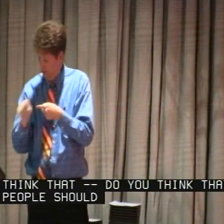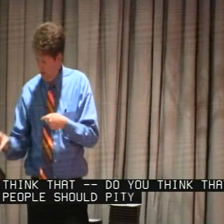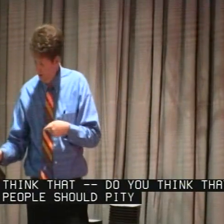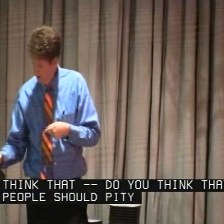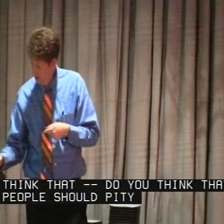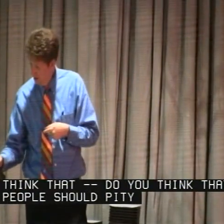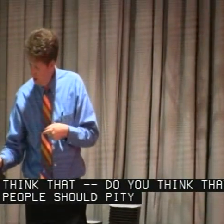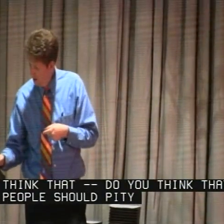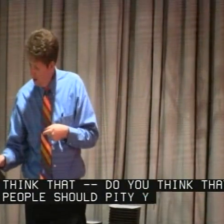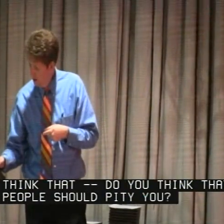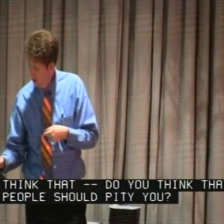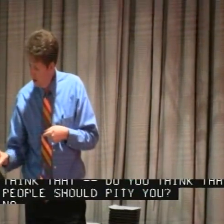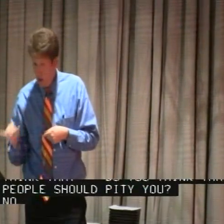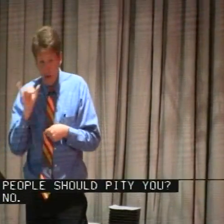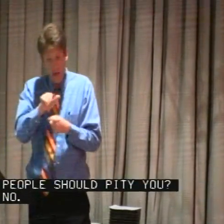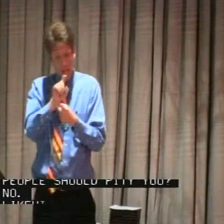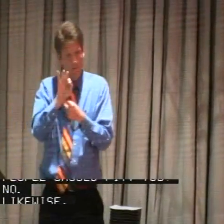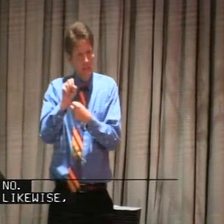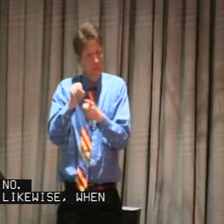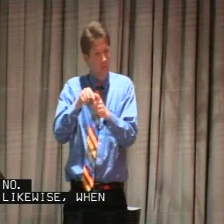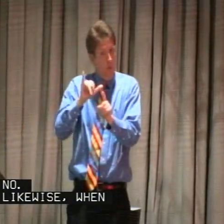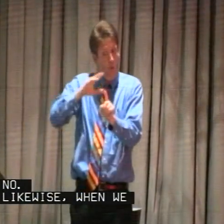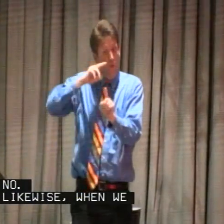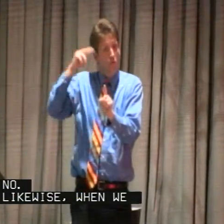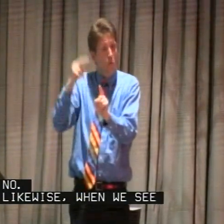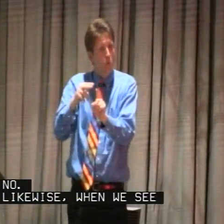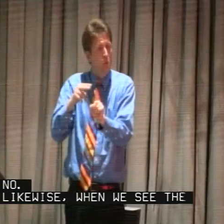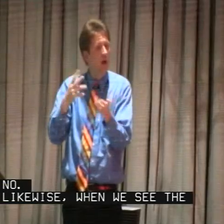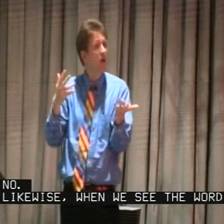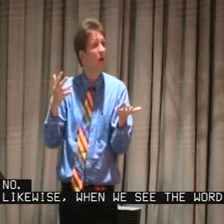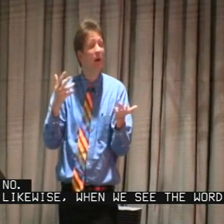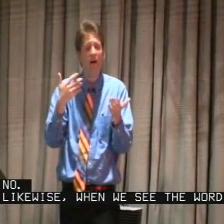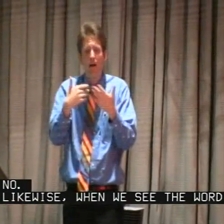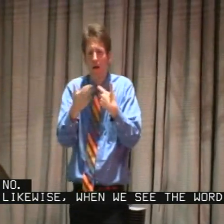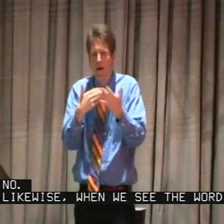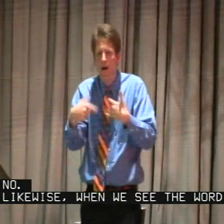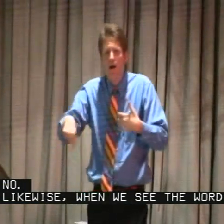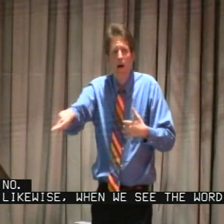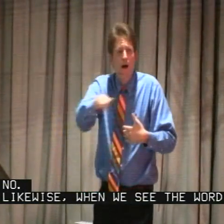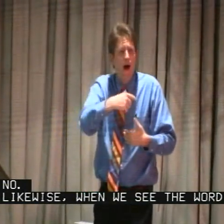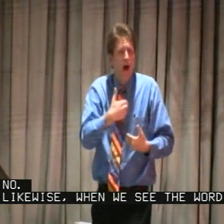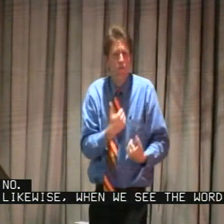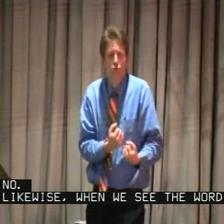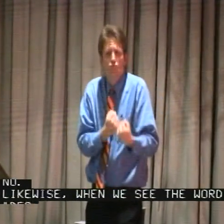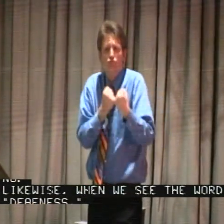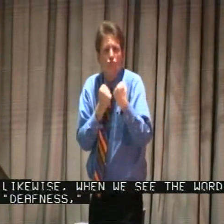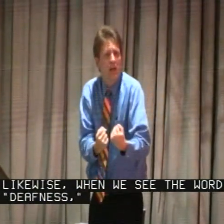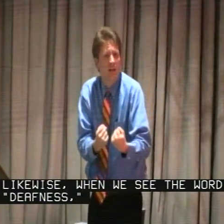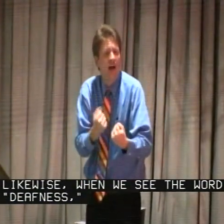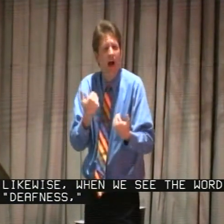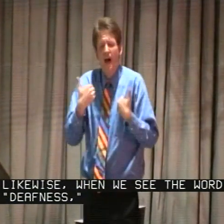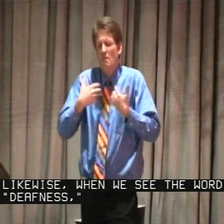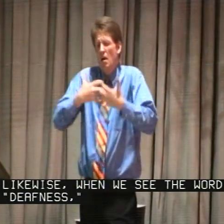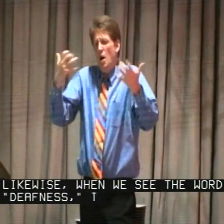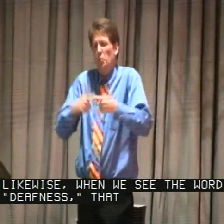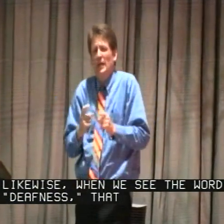Likewise, when we see the word deafness, that perspective, even though you have so much